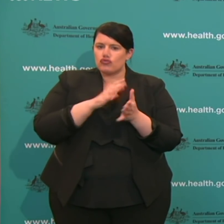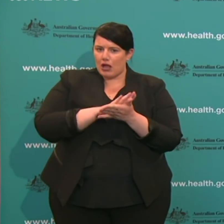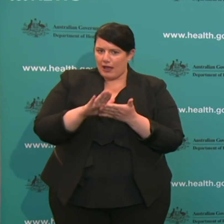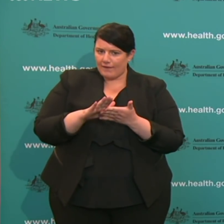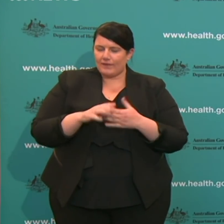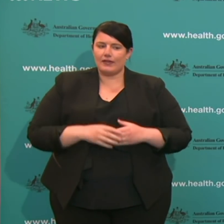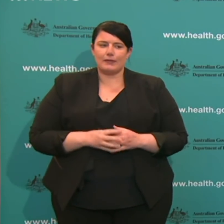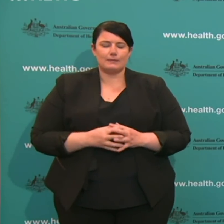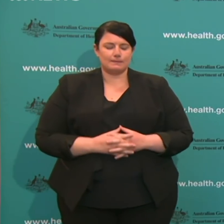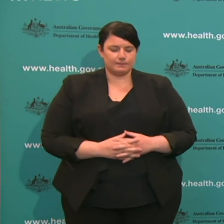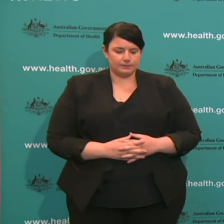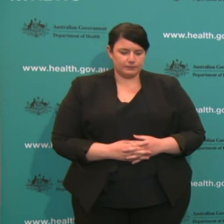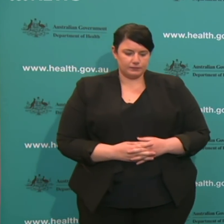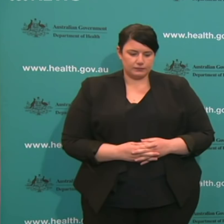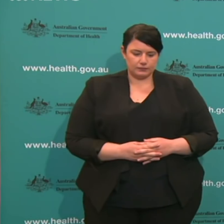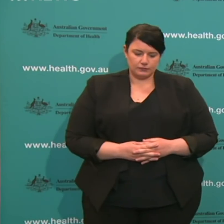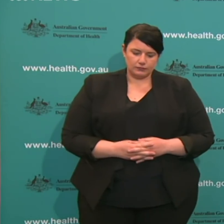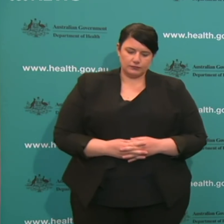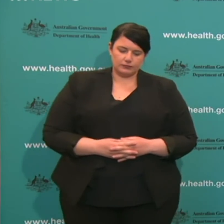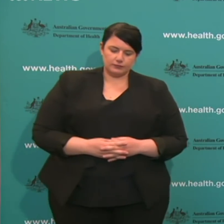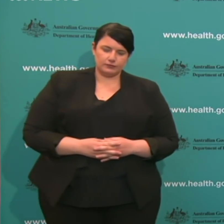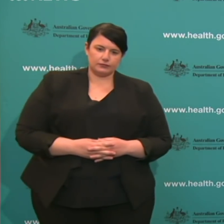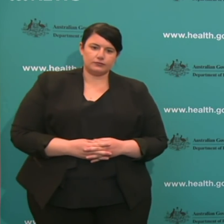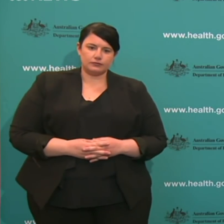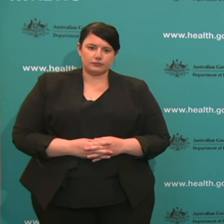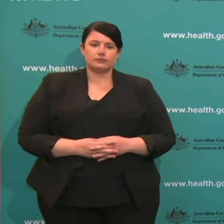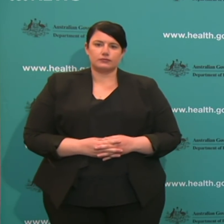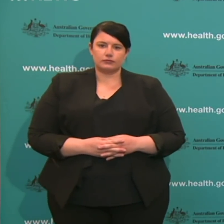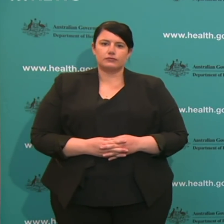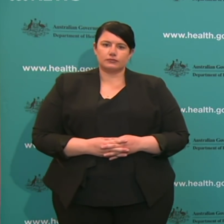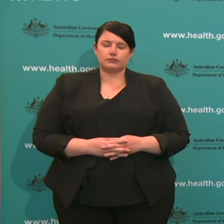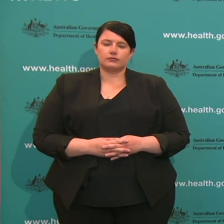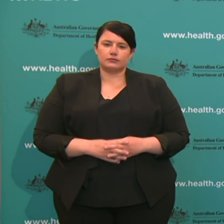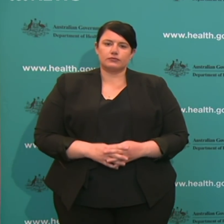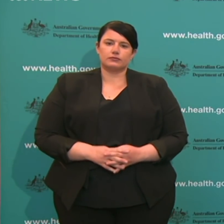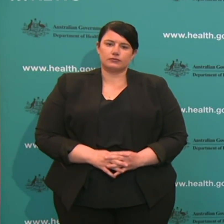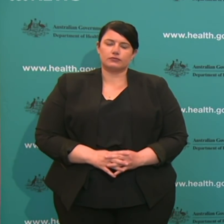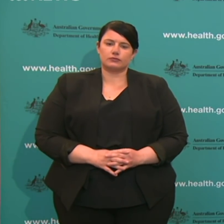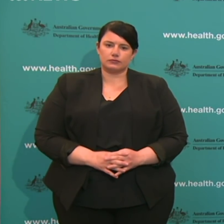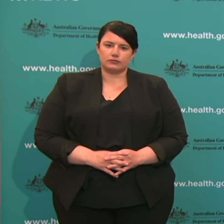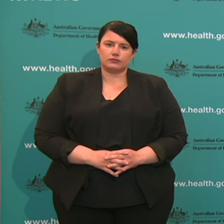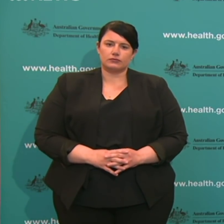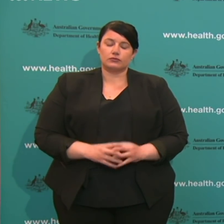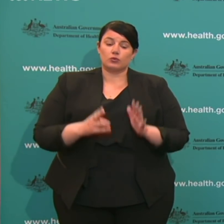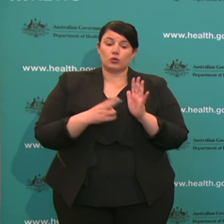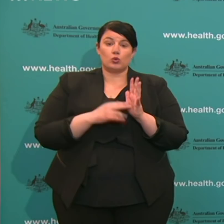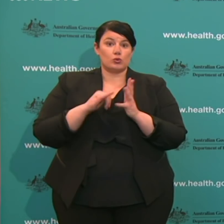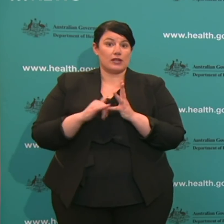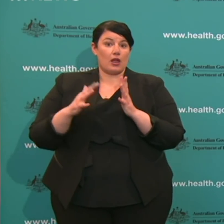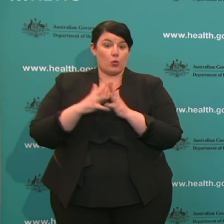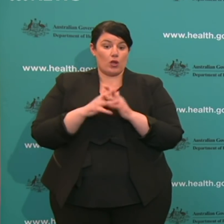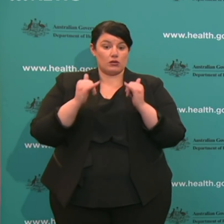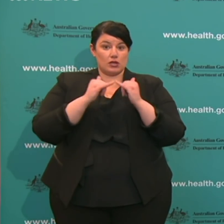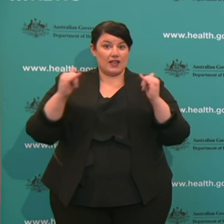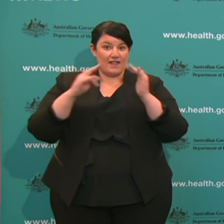Just 2 things on the border towns between New South Wales and Victoria. So far, there's been 125,000 permits